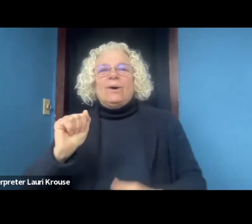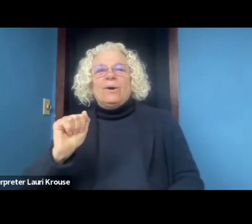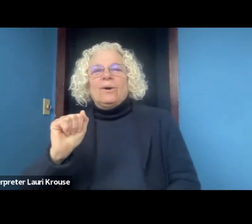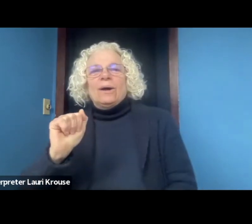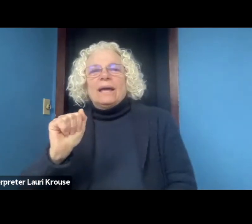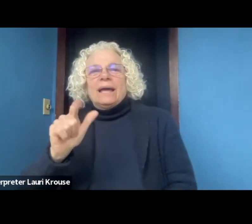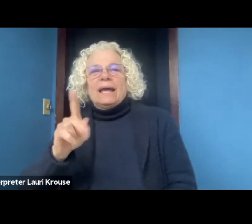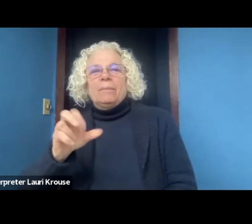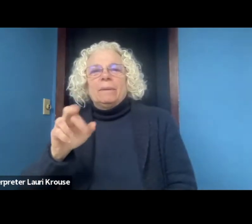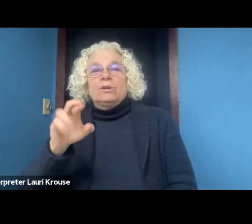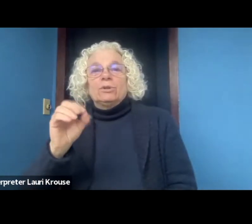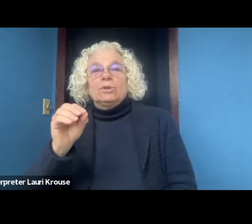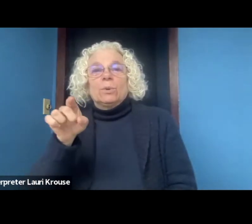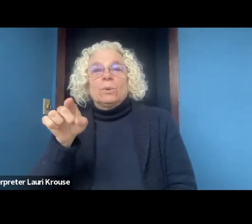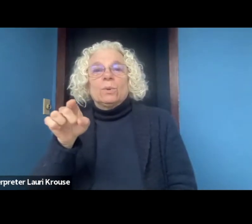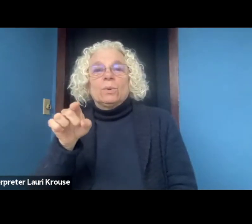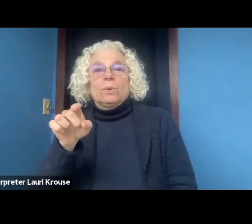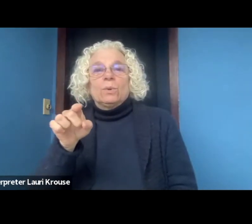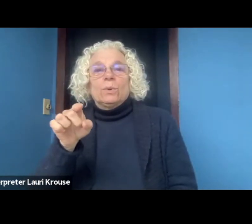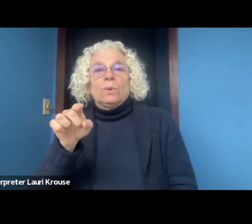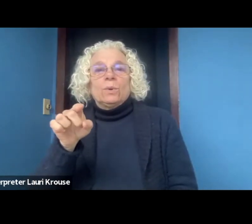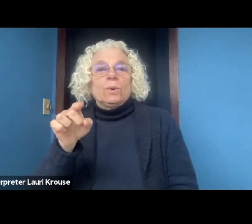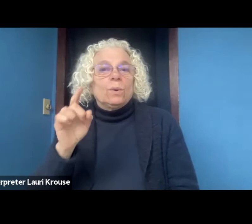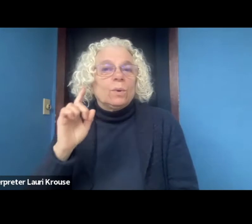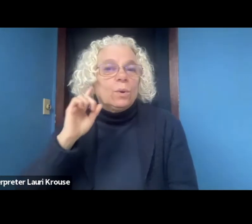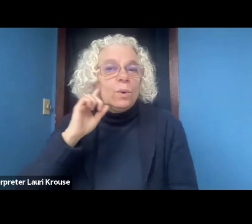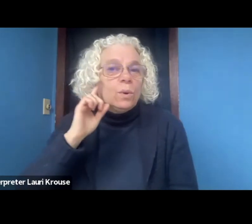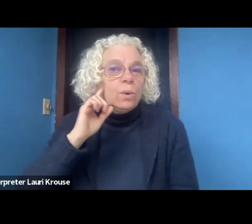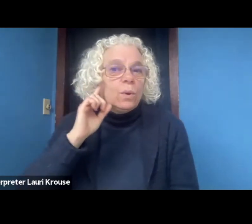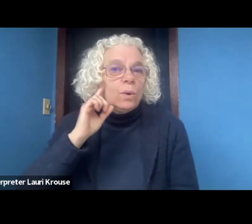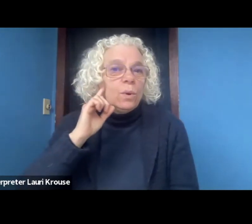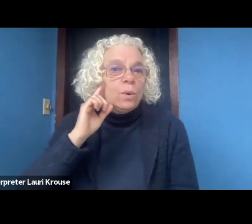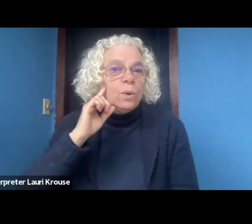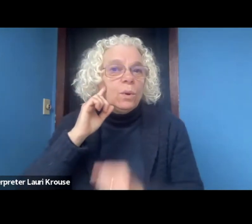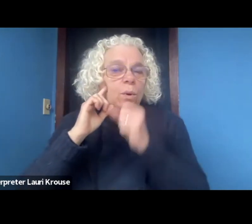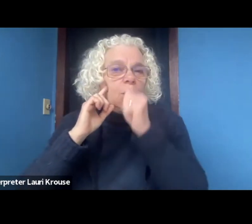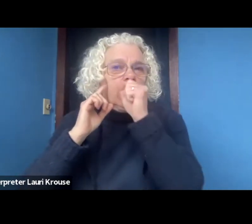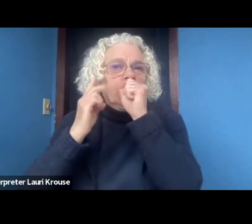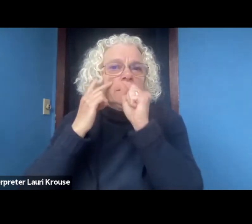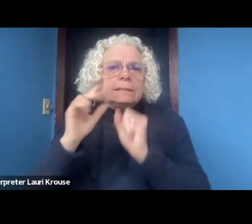ahead. Or no, I'm sorry. Your green light is